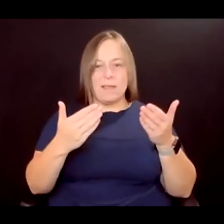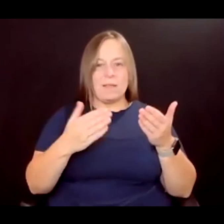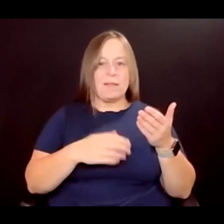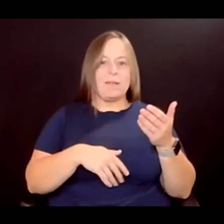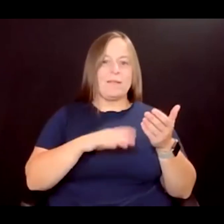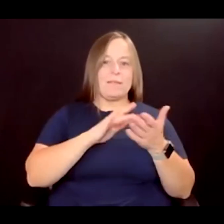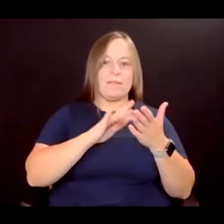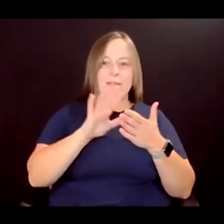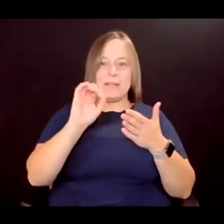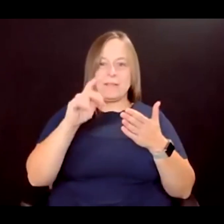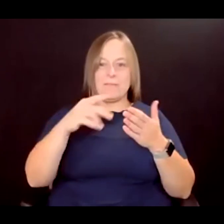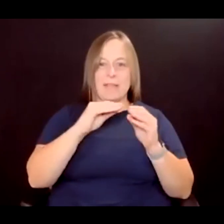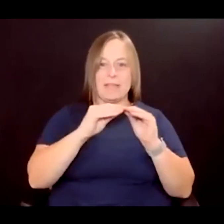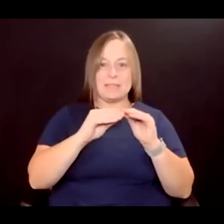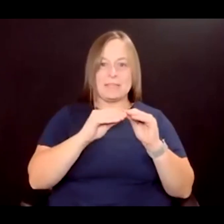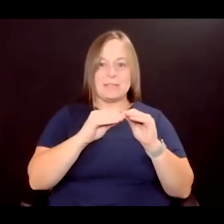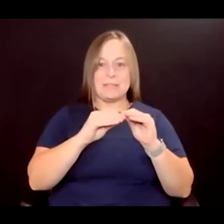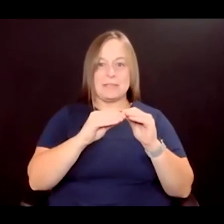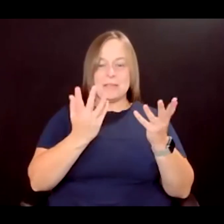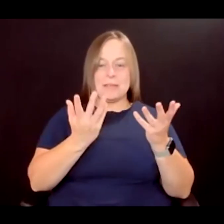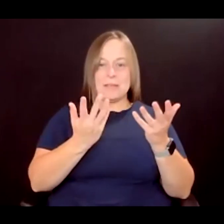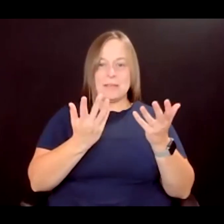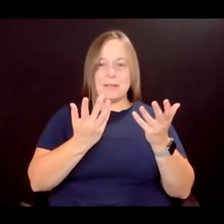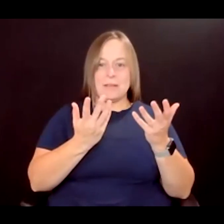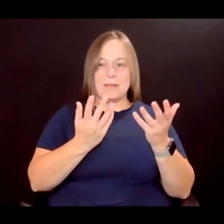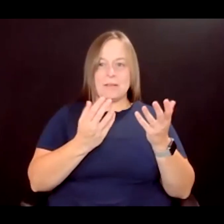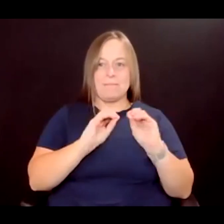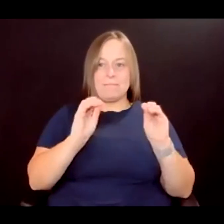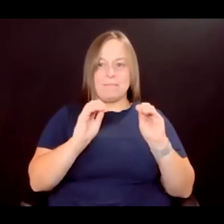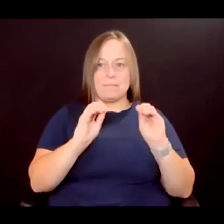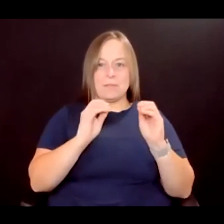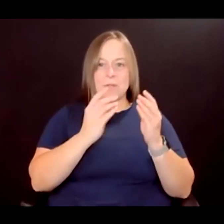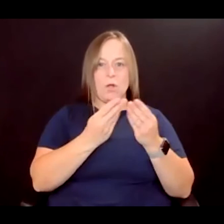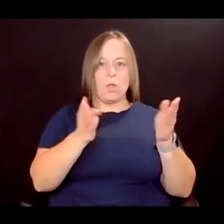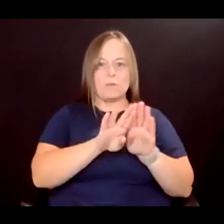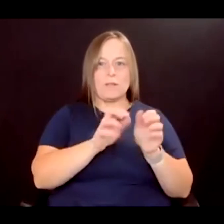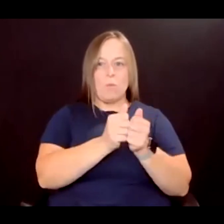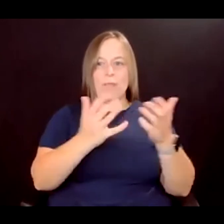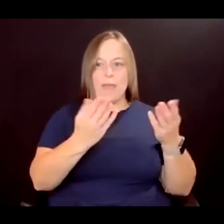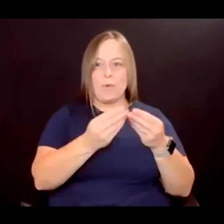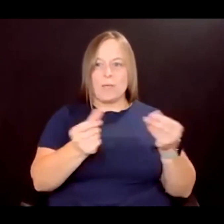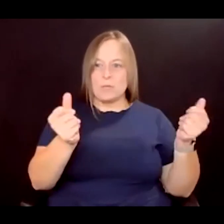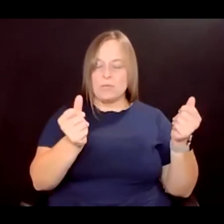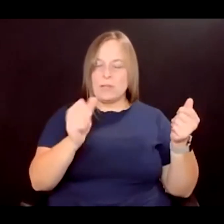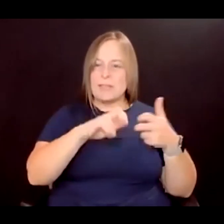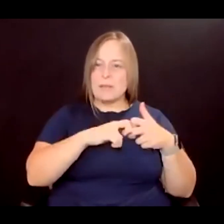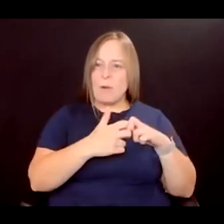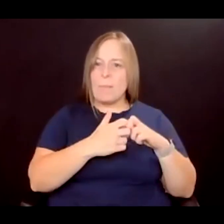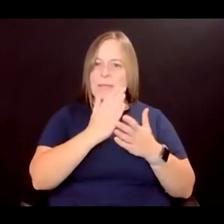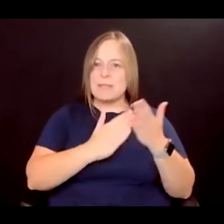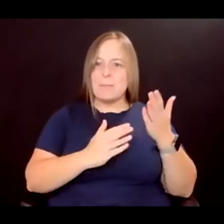experiencing discrimination of any kind and you're looking for redress, which you should, that the city can step